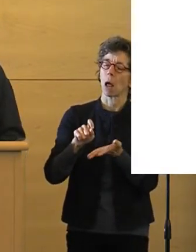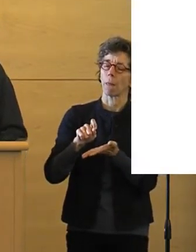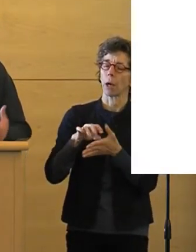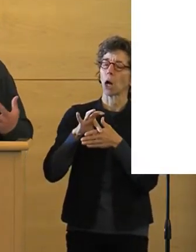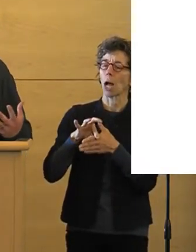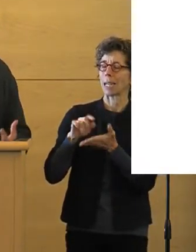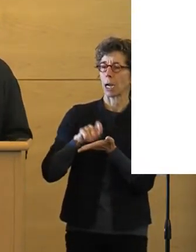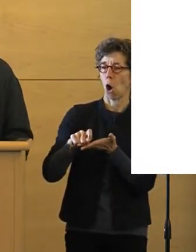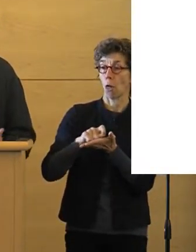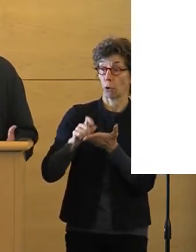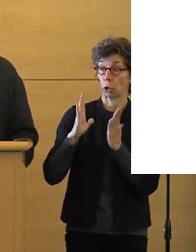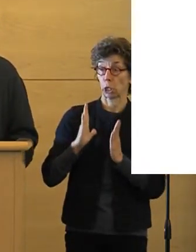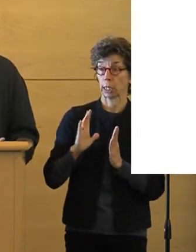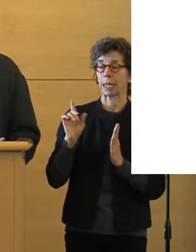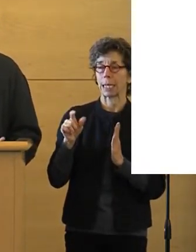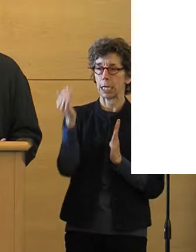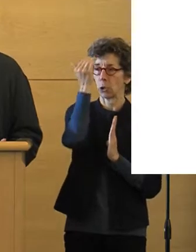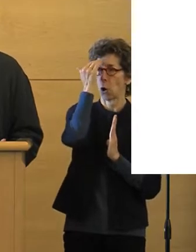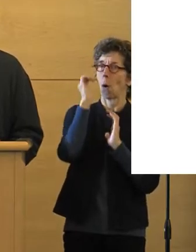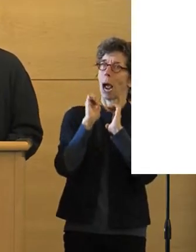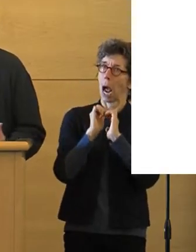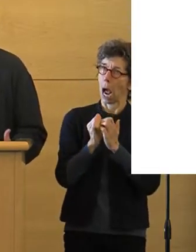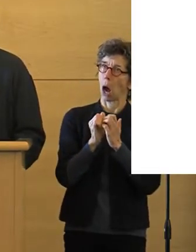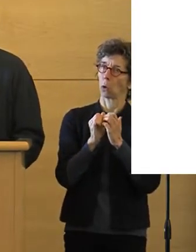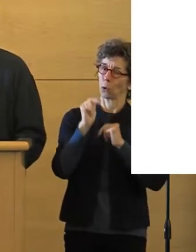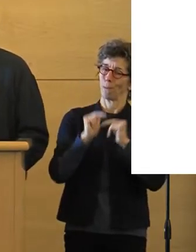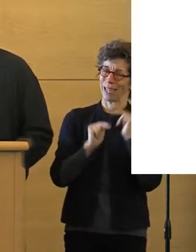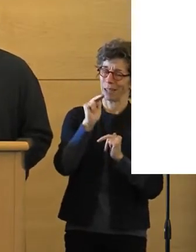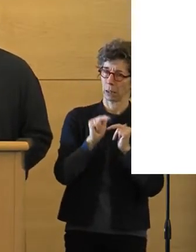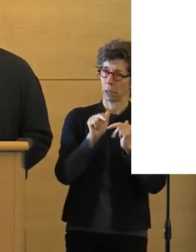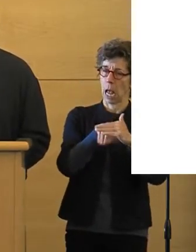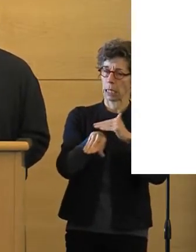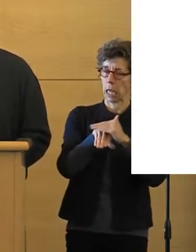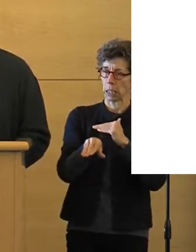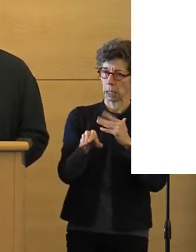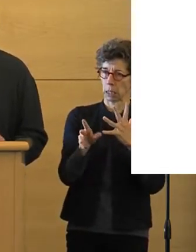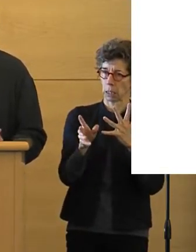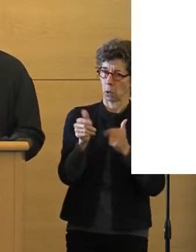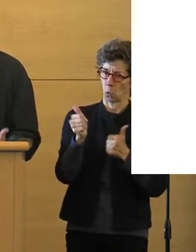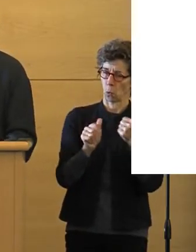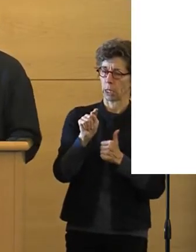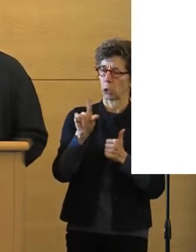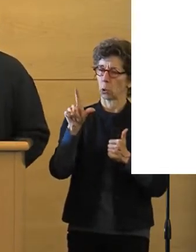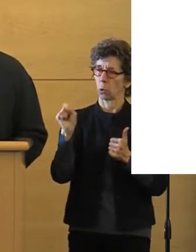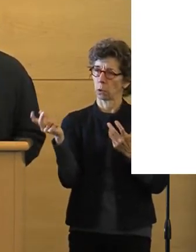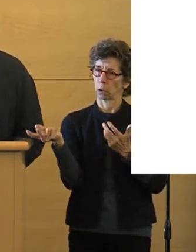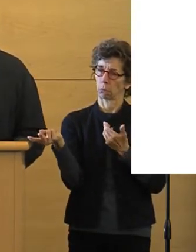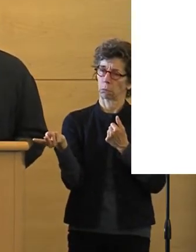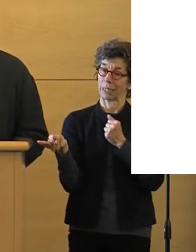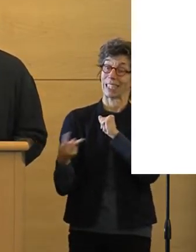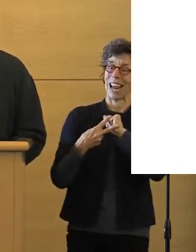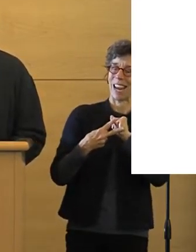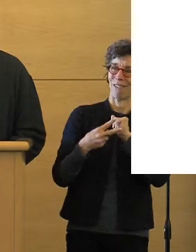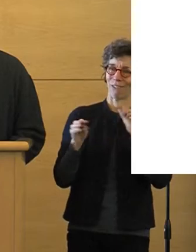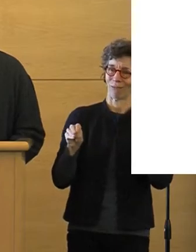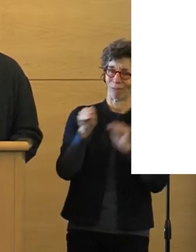work to step up and make it possible for people to create accessible content with their